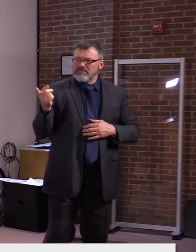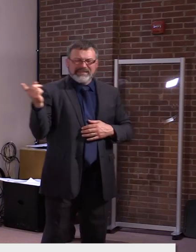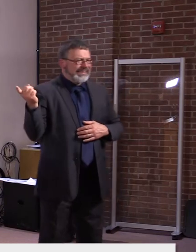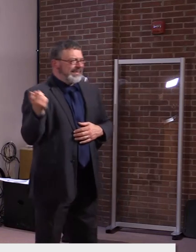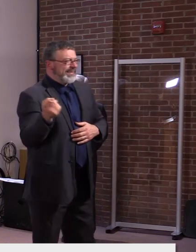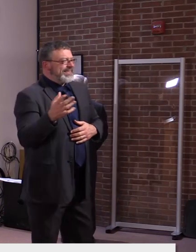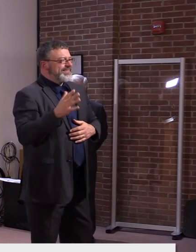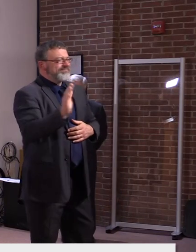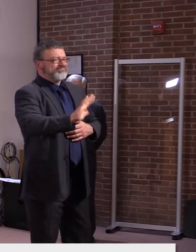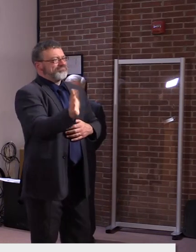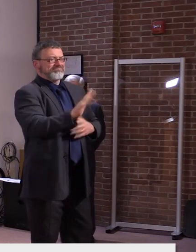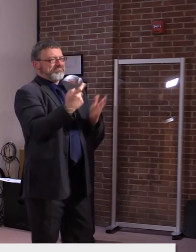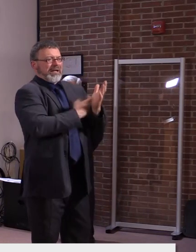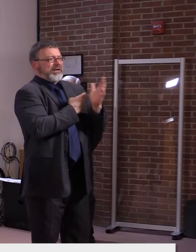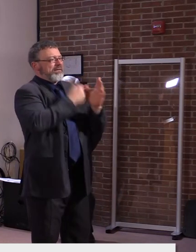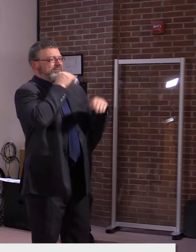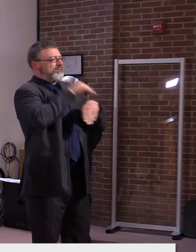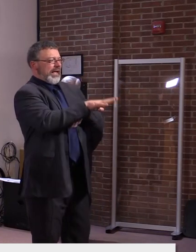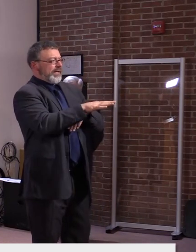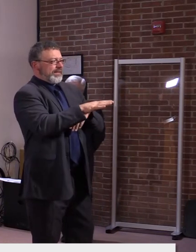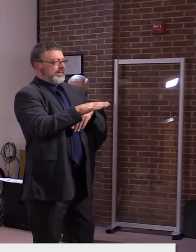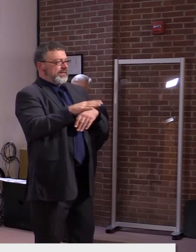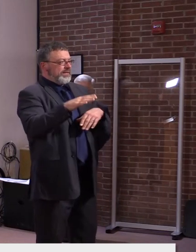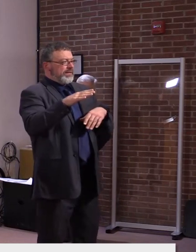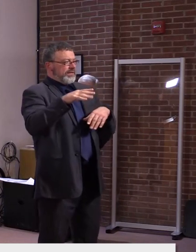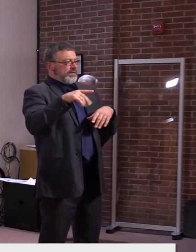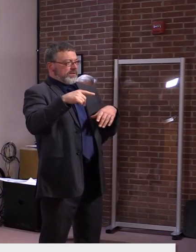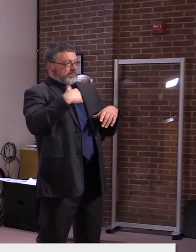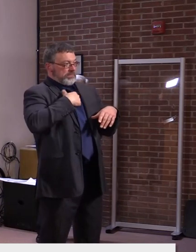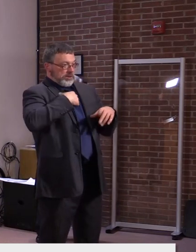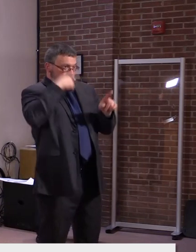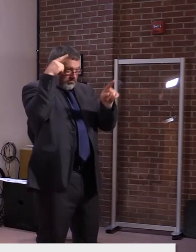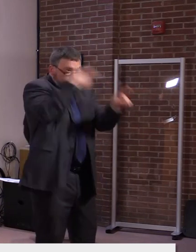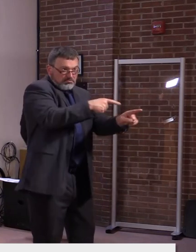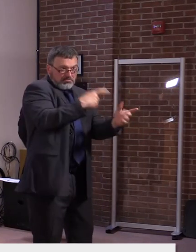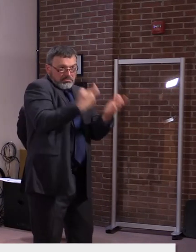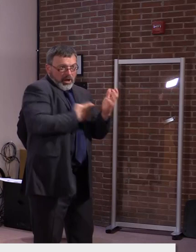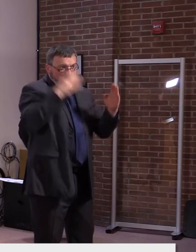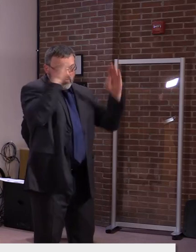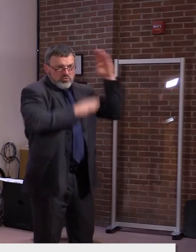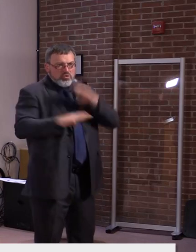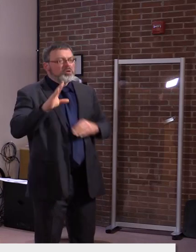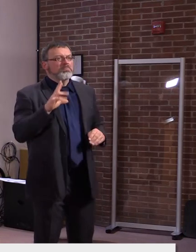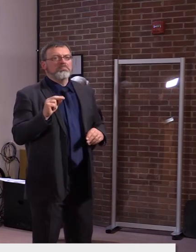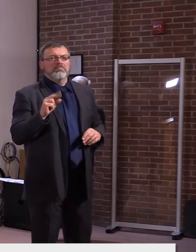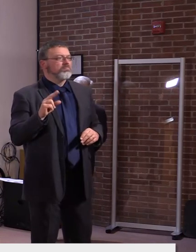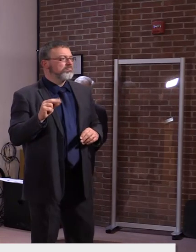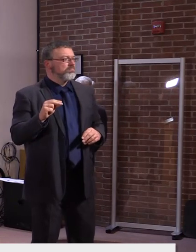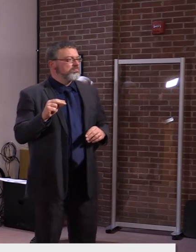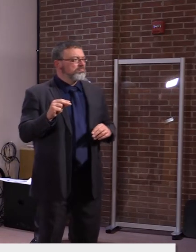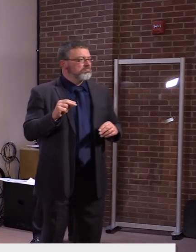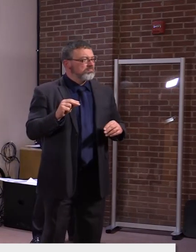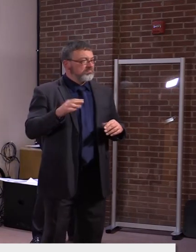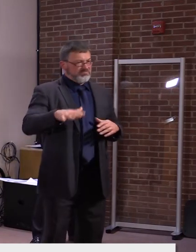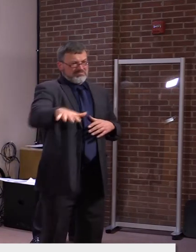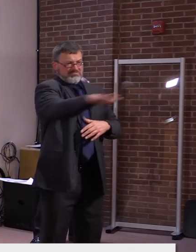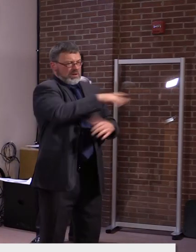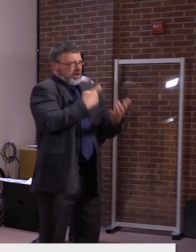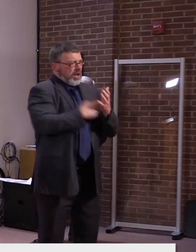had any particularized concerns expressed about hockey last season when athletes were playing masked.